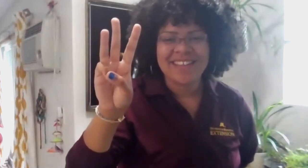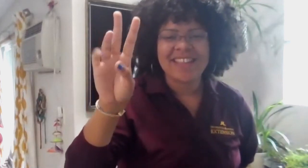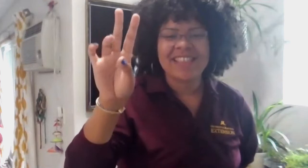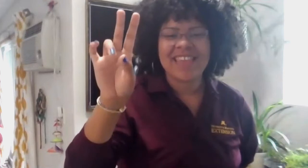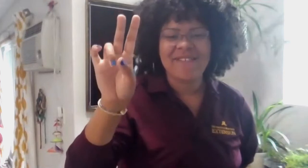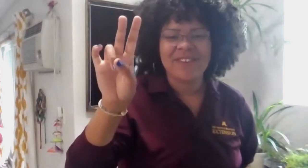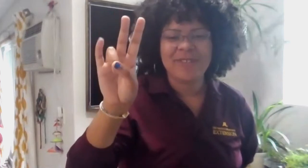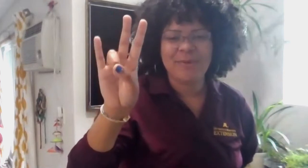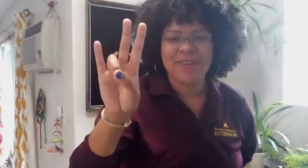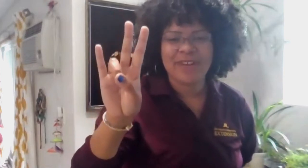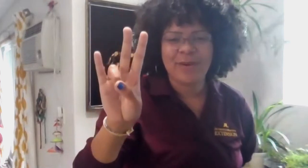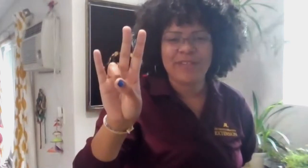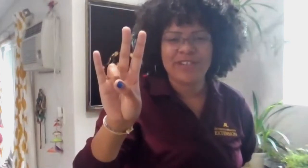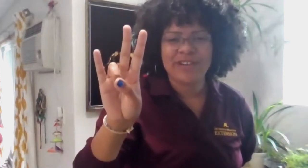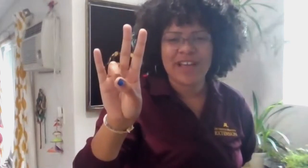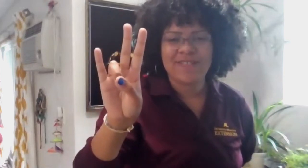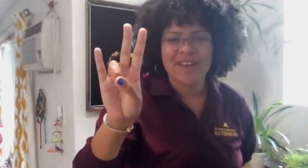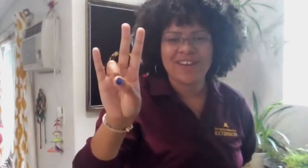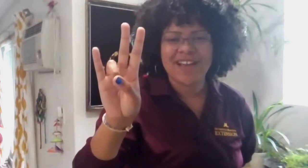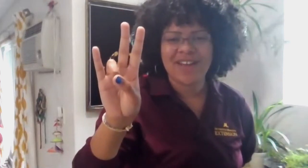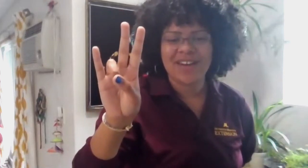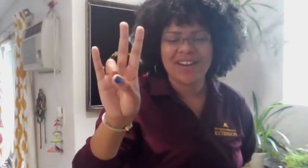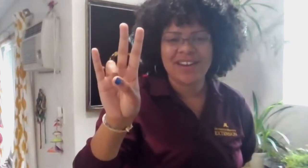Then 7 was moving over to your next finger down.